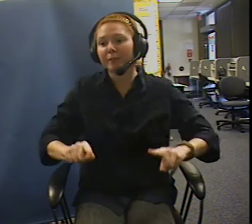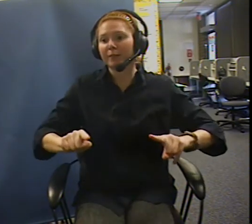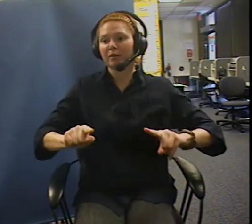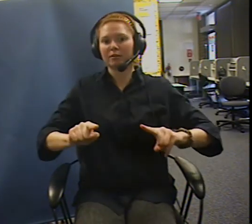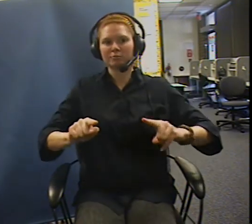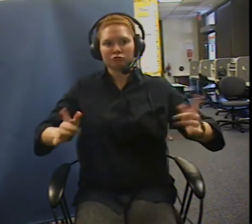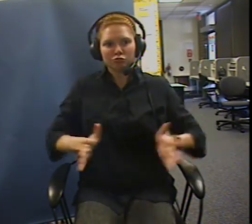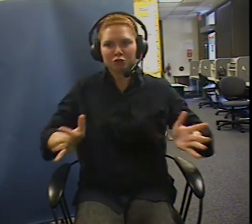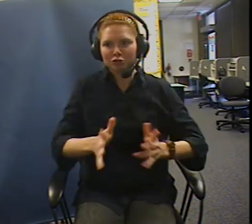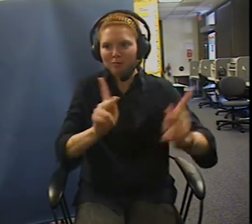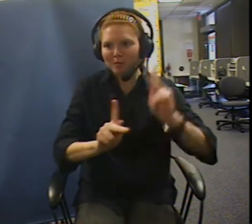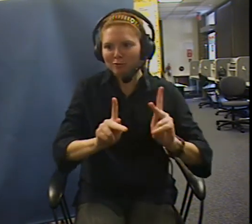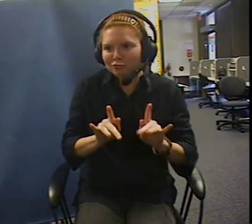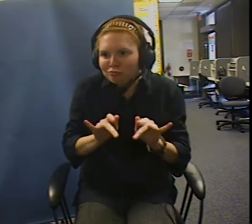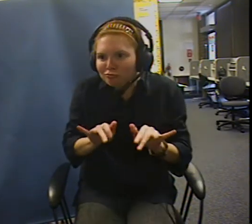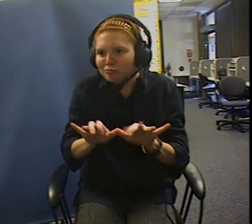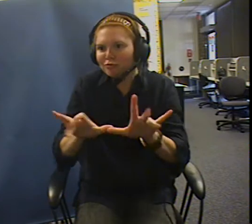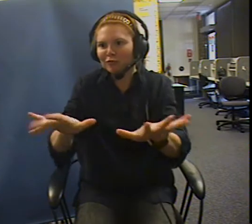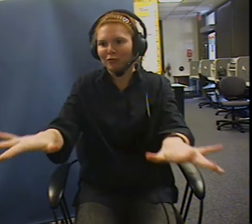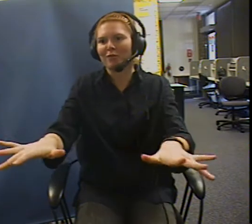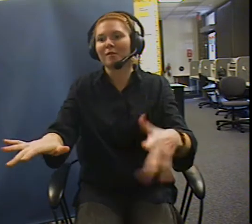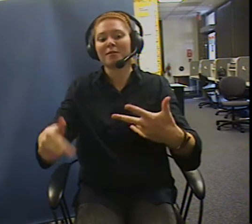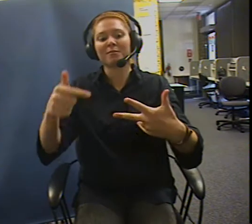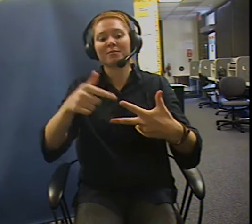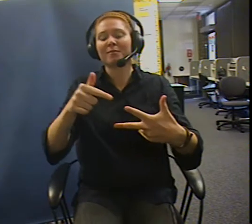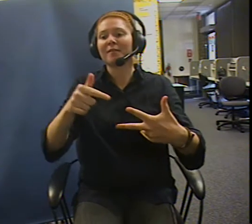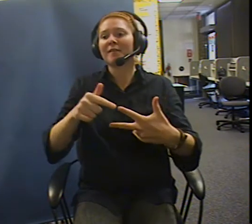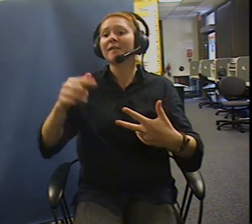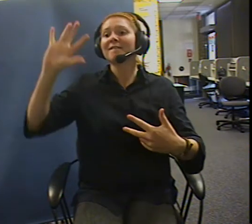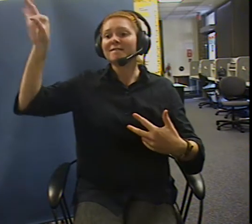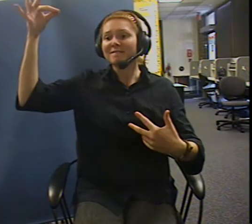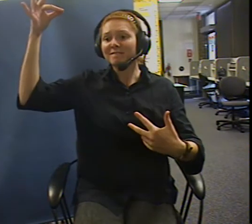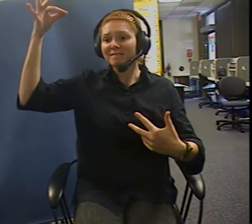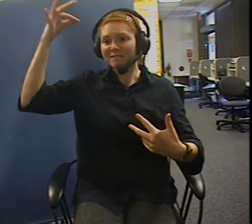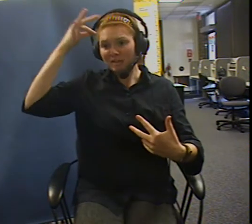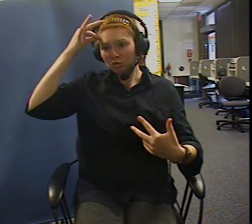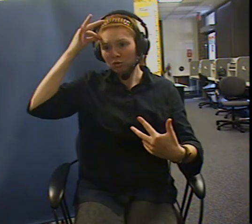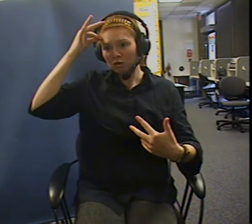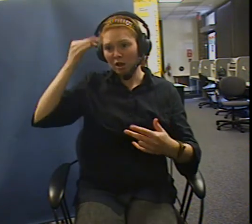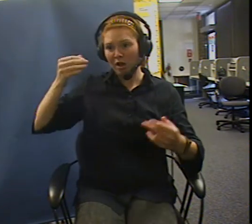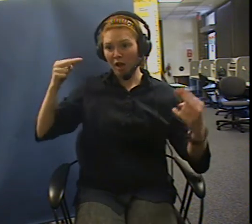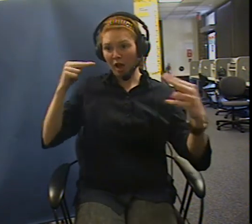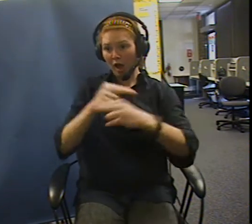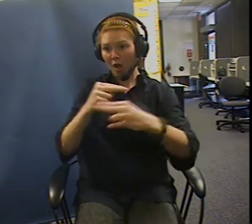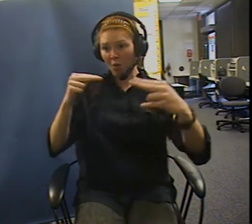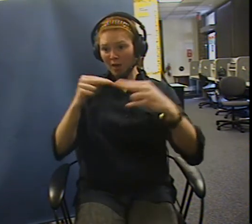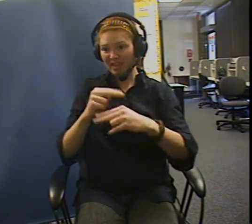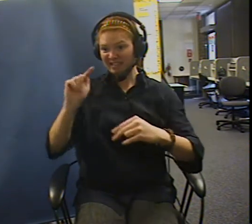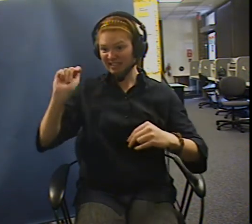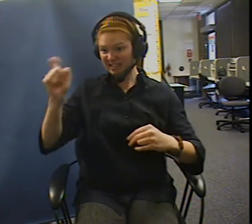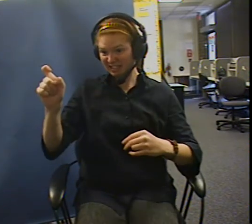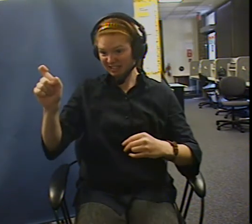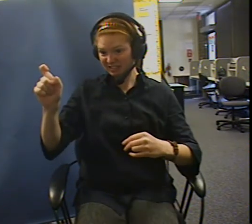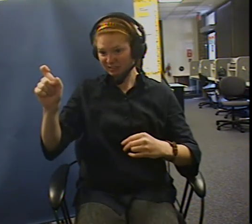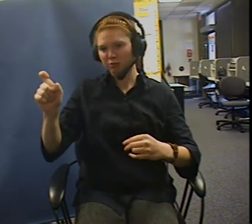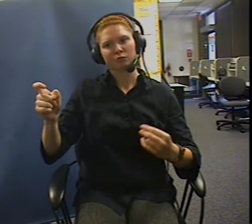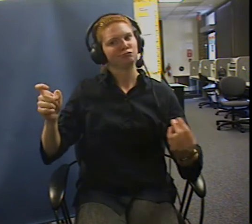put a tax on gasoline so that every time anyone buys a gallon of gasoline, they pay a tax.